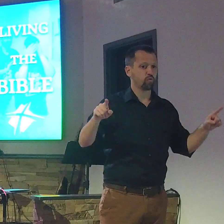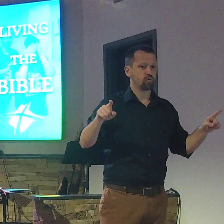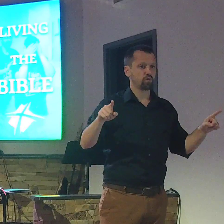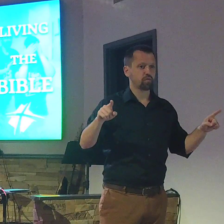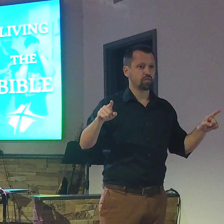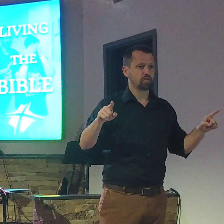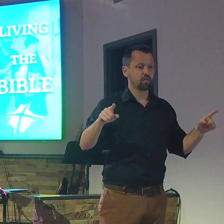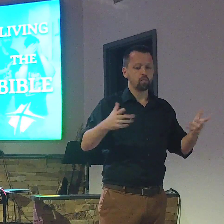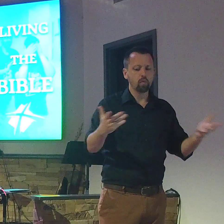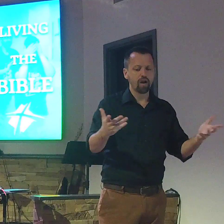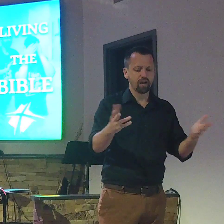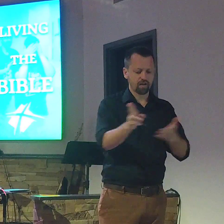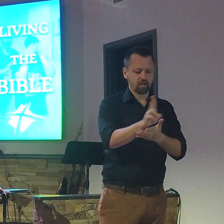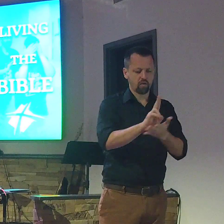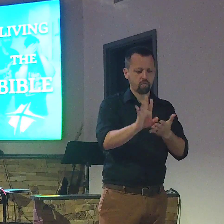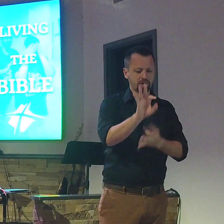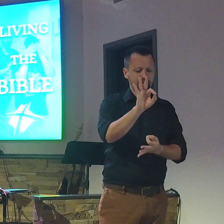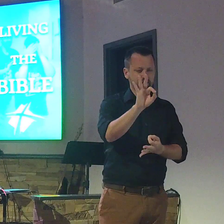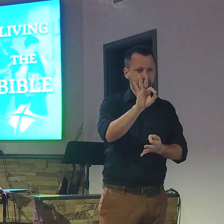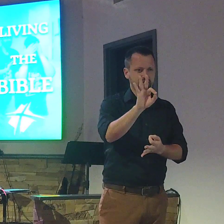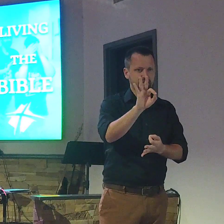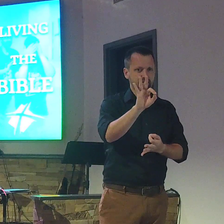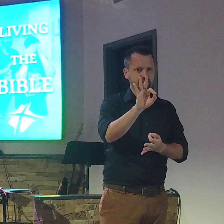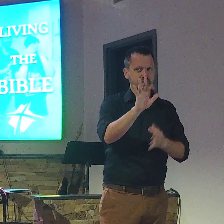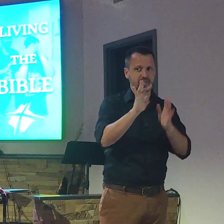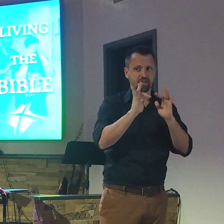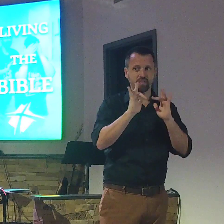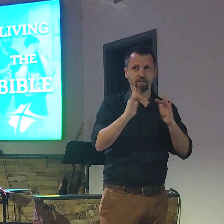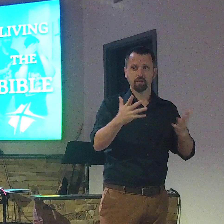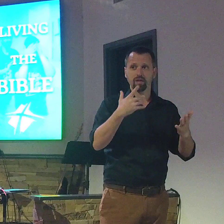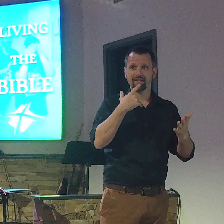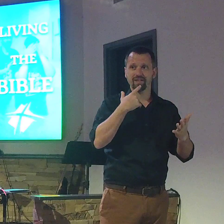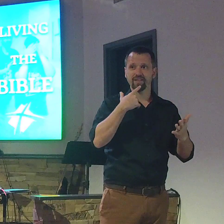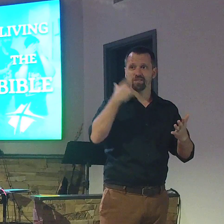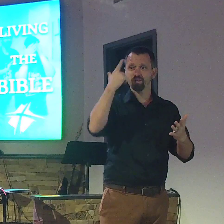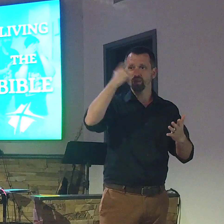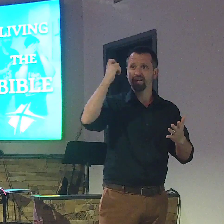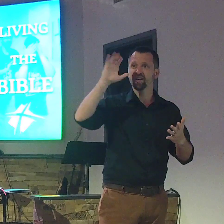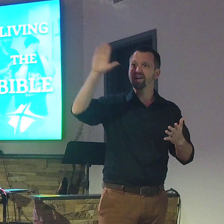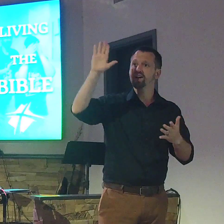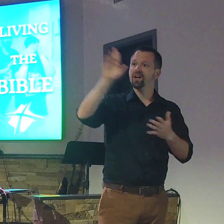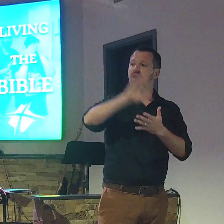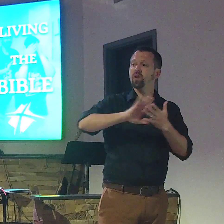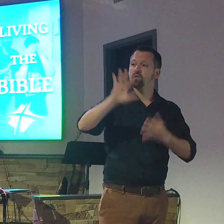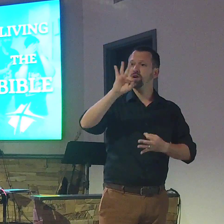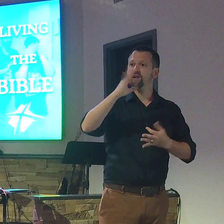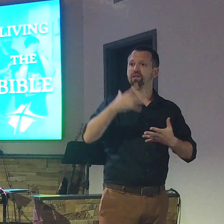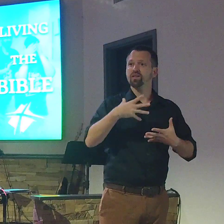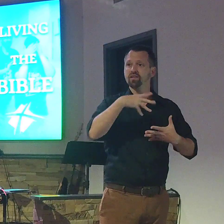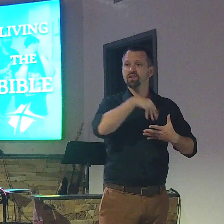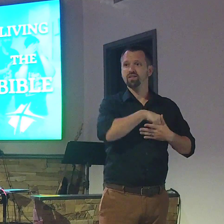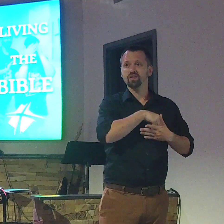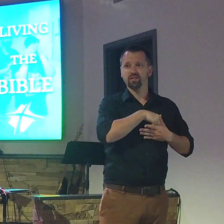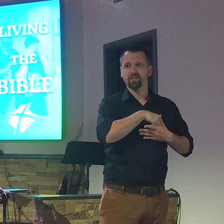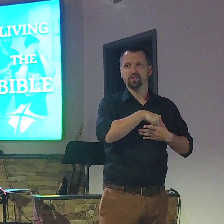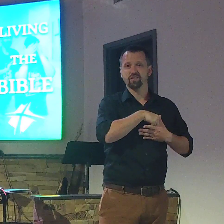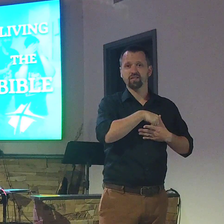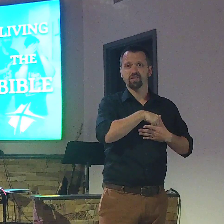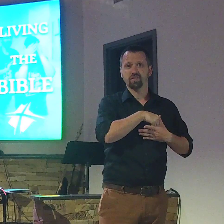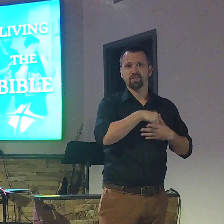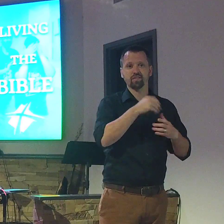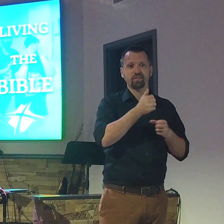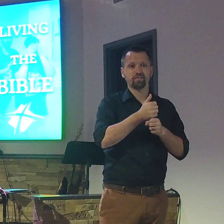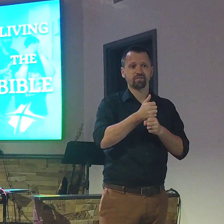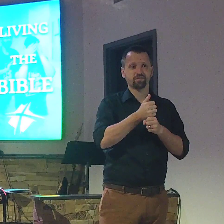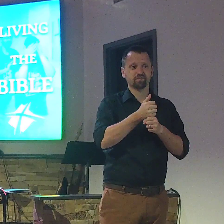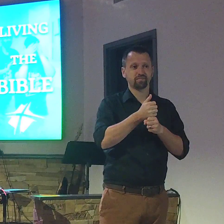in the form of His Holy Spirit. And the Bible says because of His Holy Spirit that is in you, it will cause us to